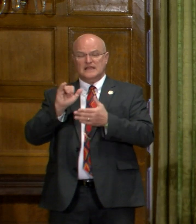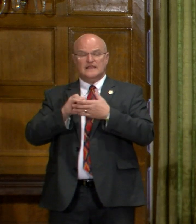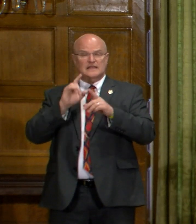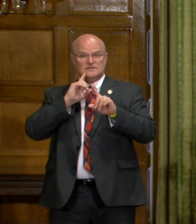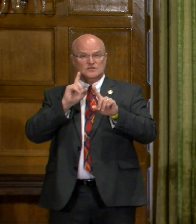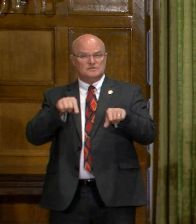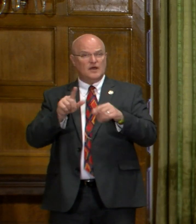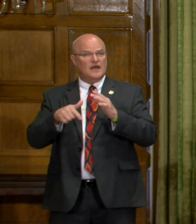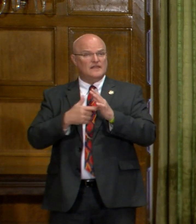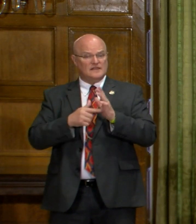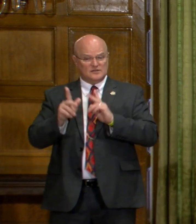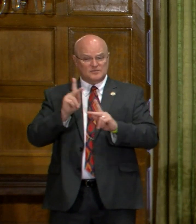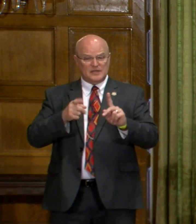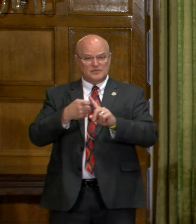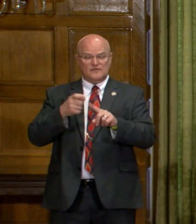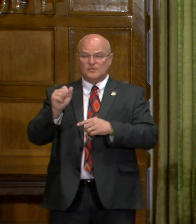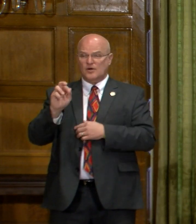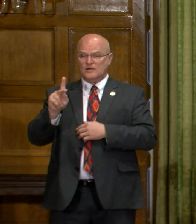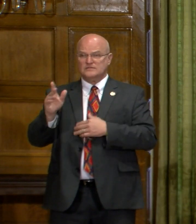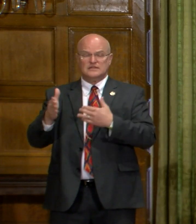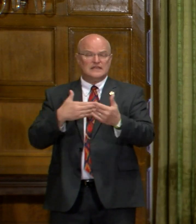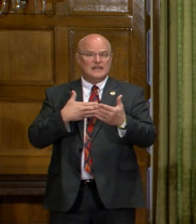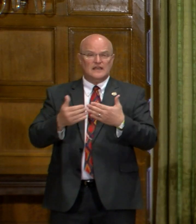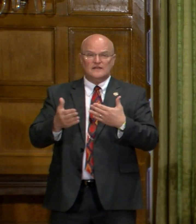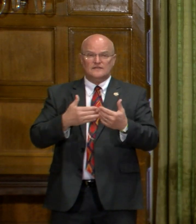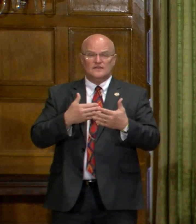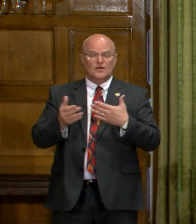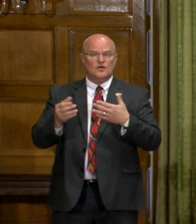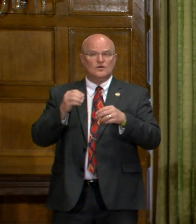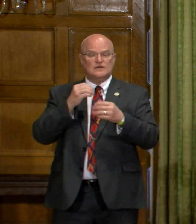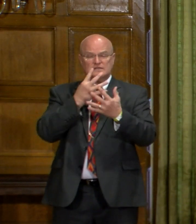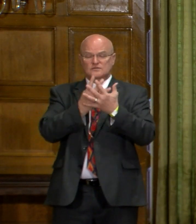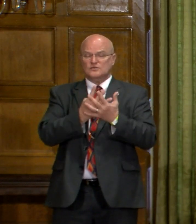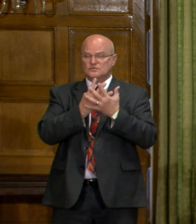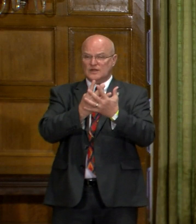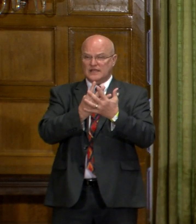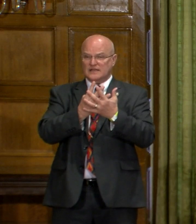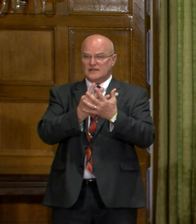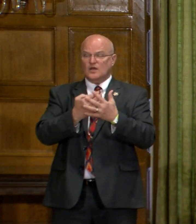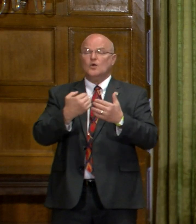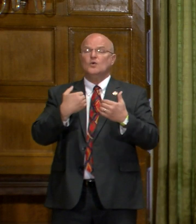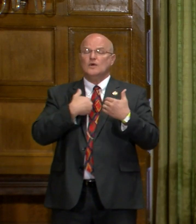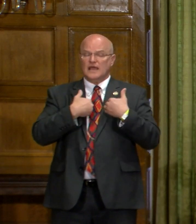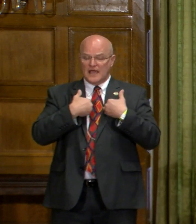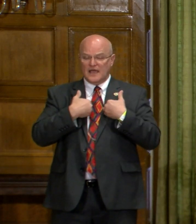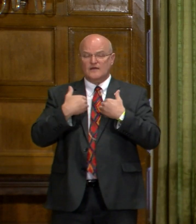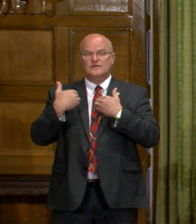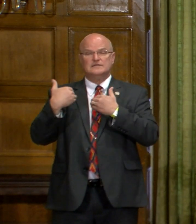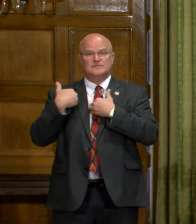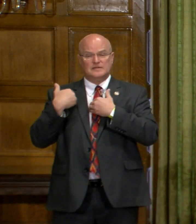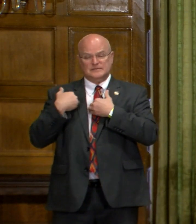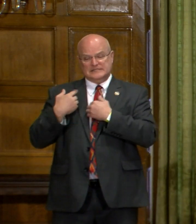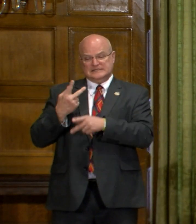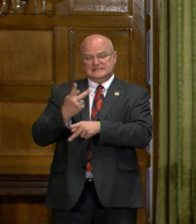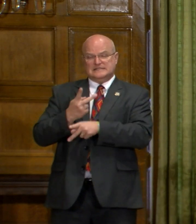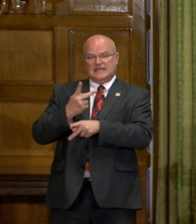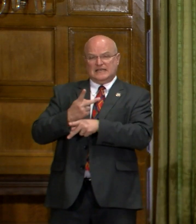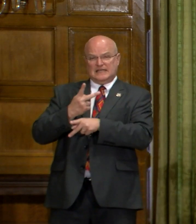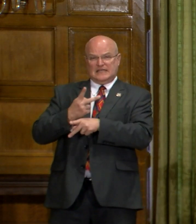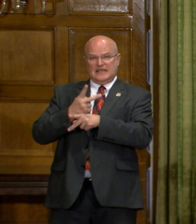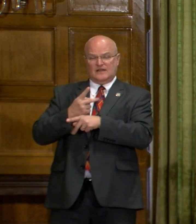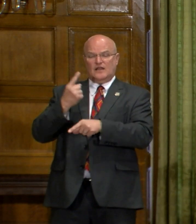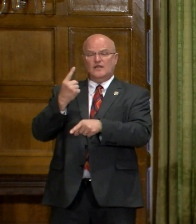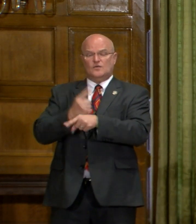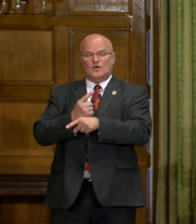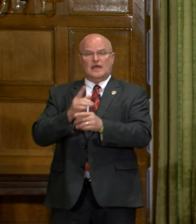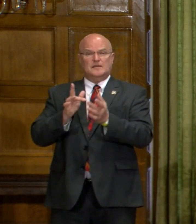And these are Arkansans, even though they're incarcerated now. We have a responsibility to take care of them and provide medical